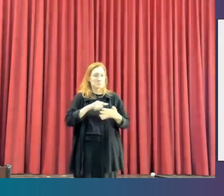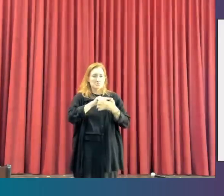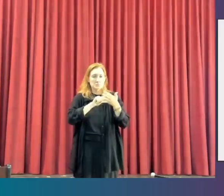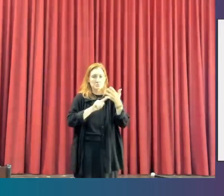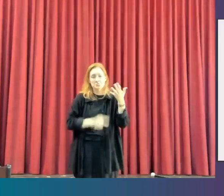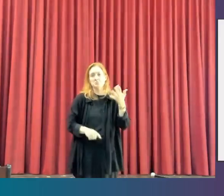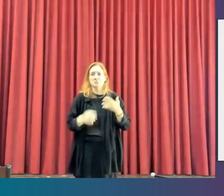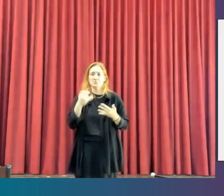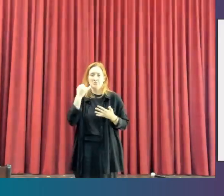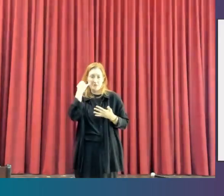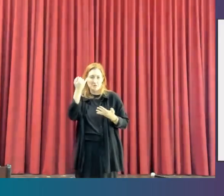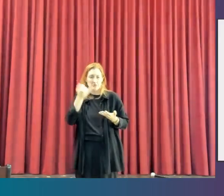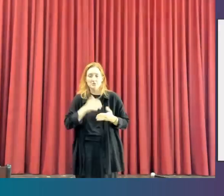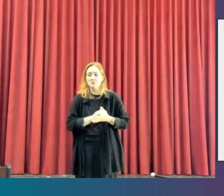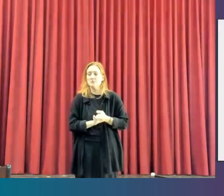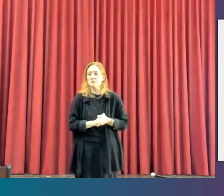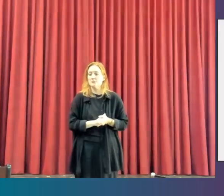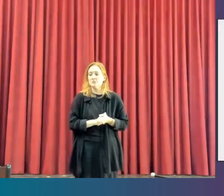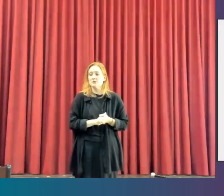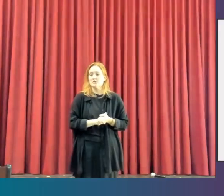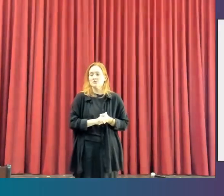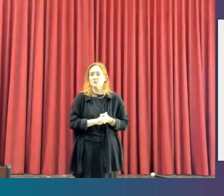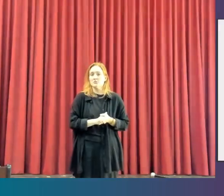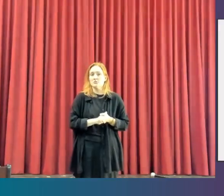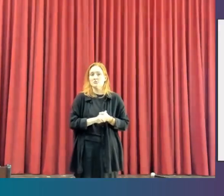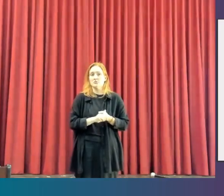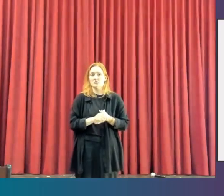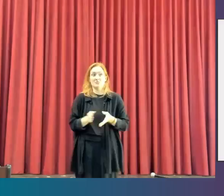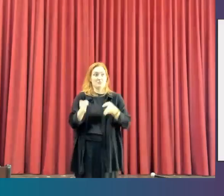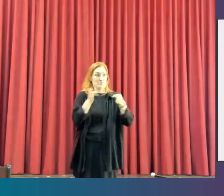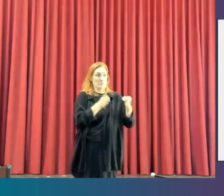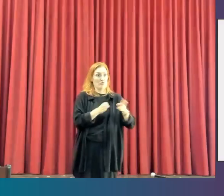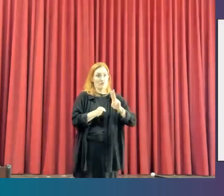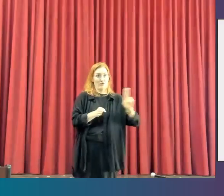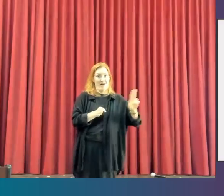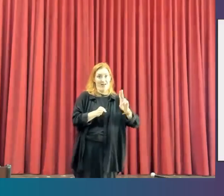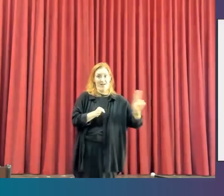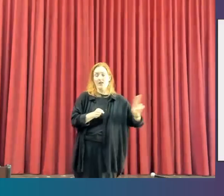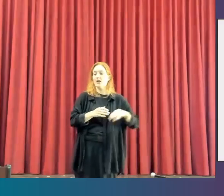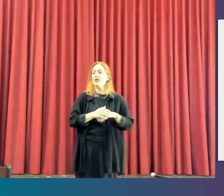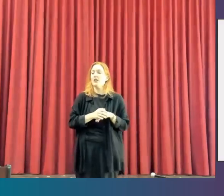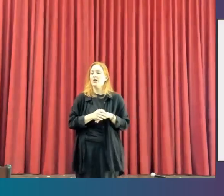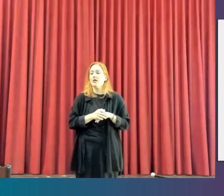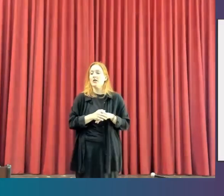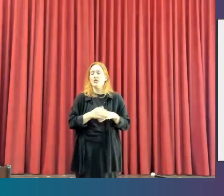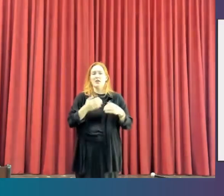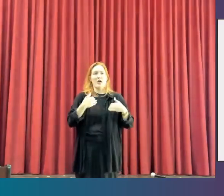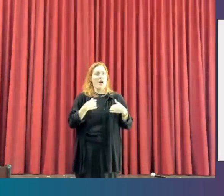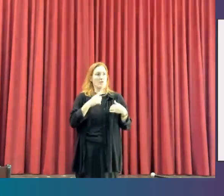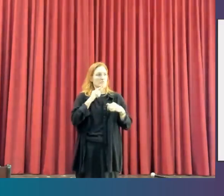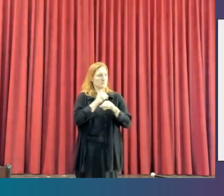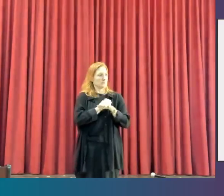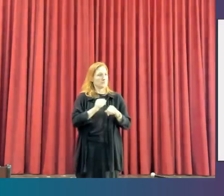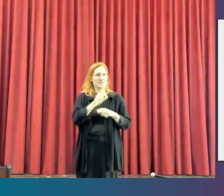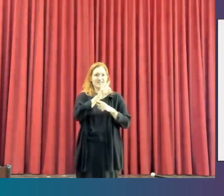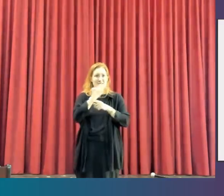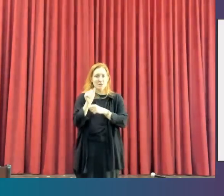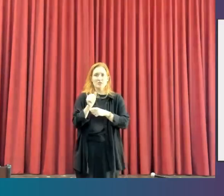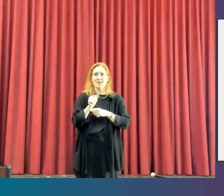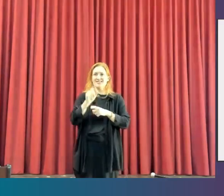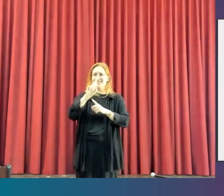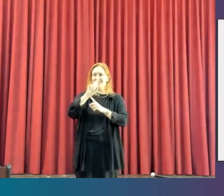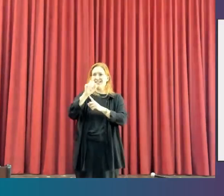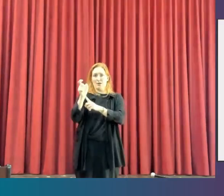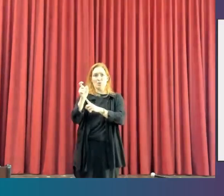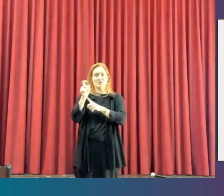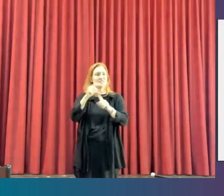On the right-hand side, or just for example, I have actual disabilities or diagnosis that people could